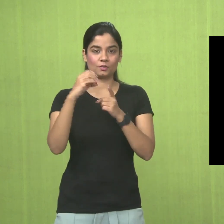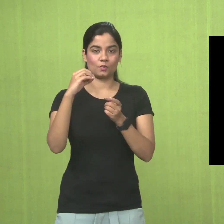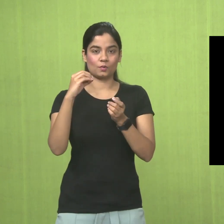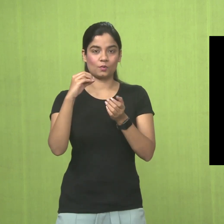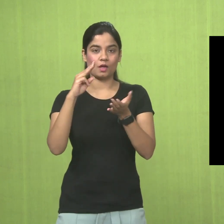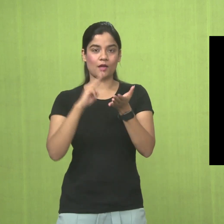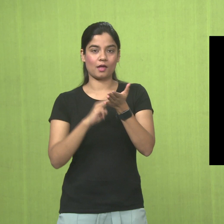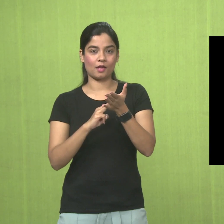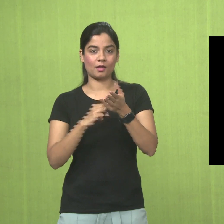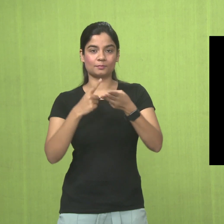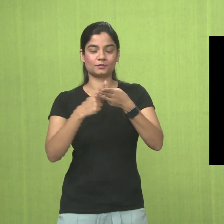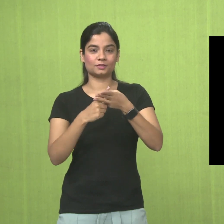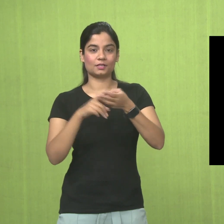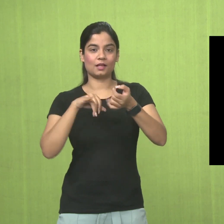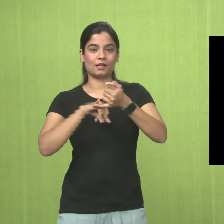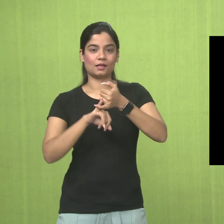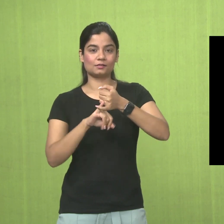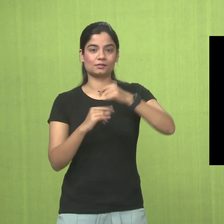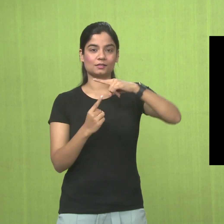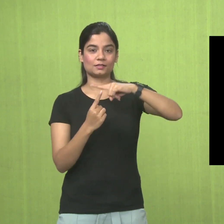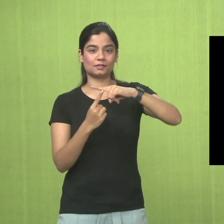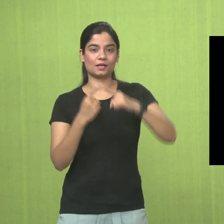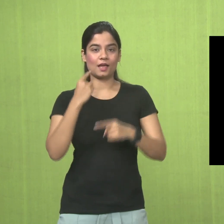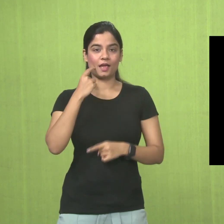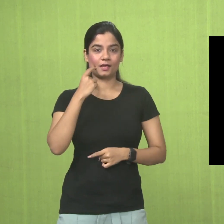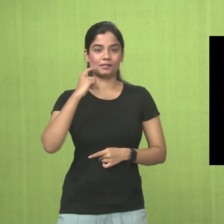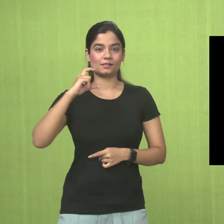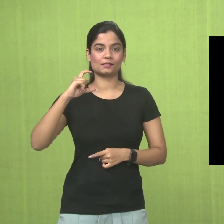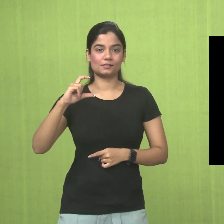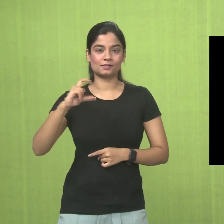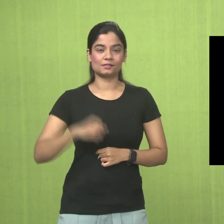Domestic, related to home or family relations.